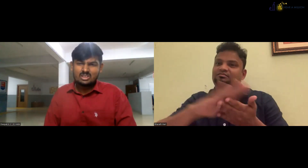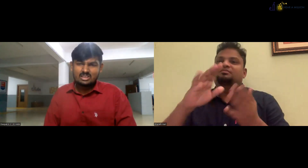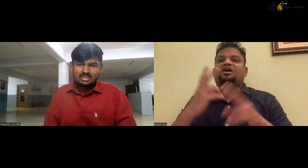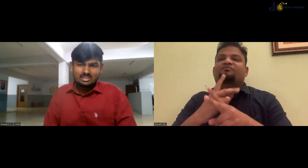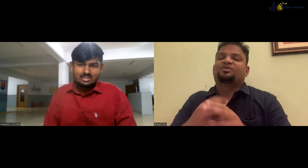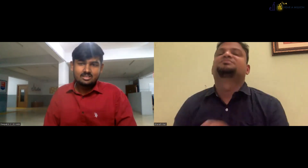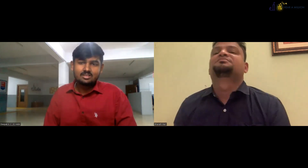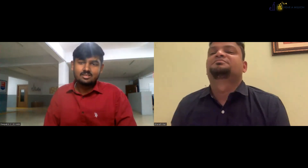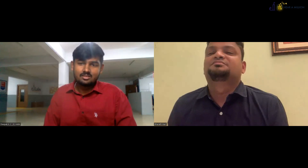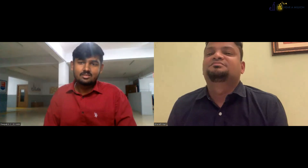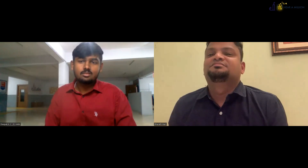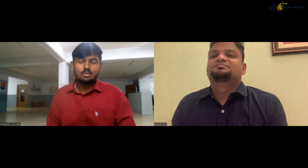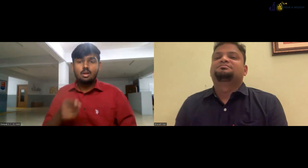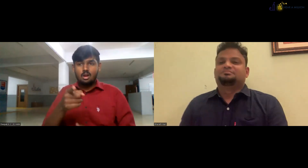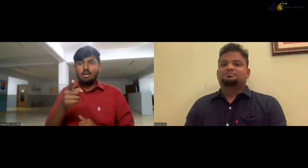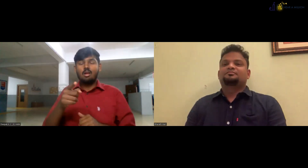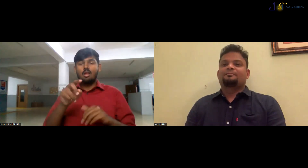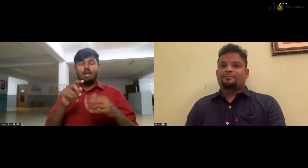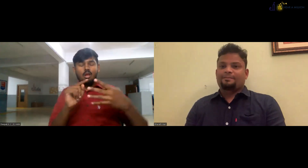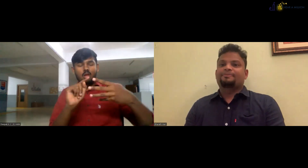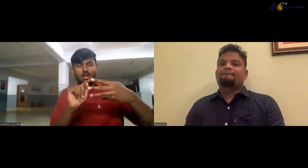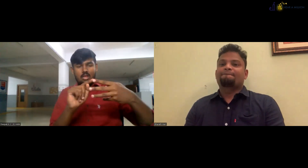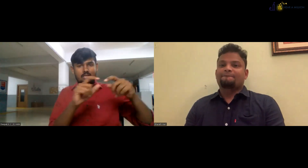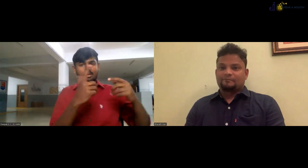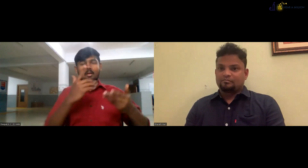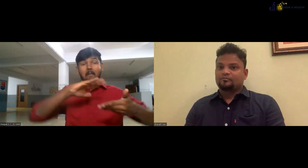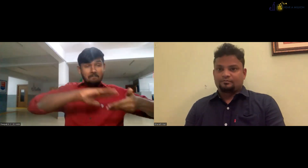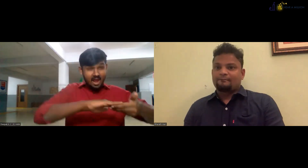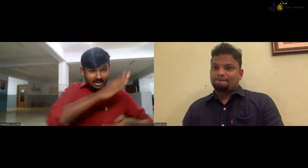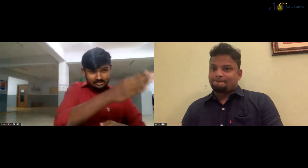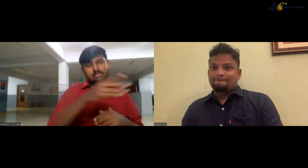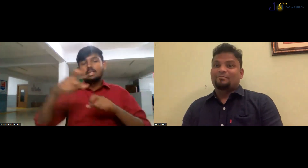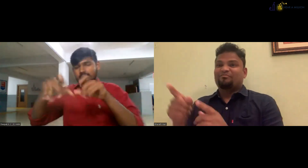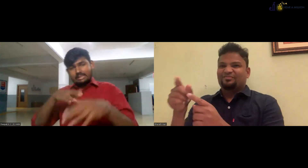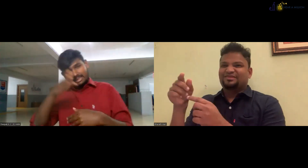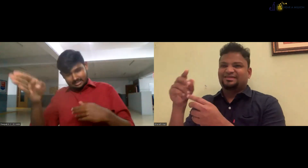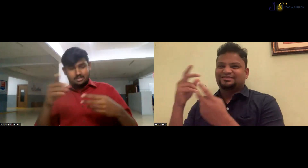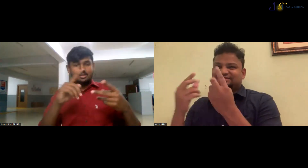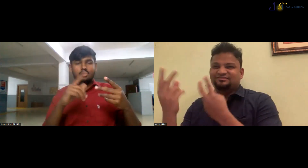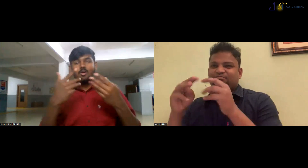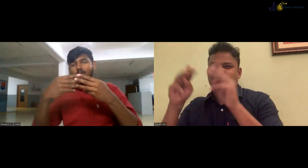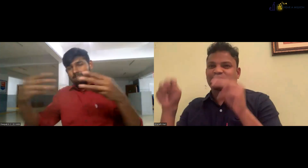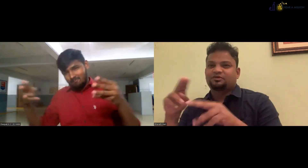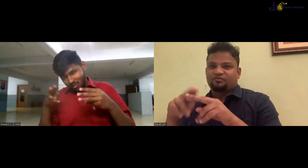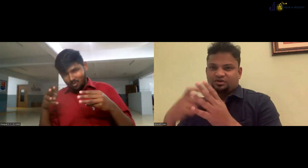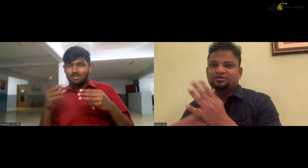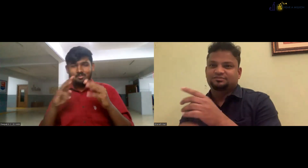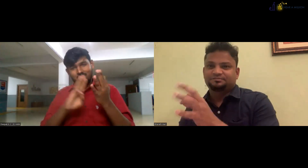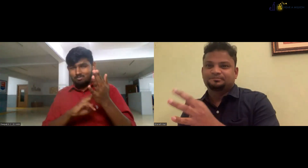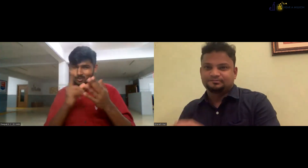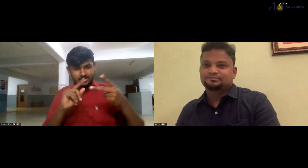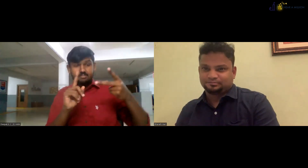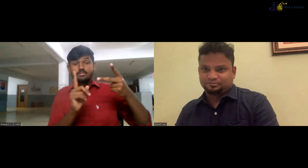part in forest areas. You need to be careful whenever you are visiting in such areas. So you went to the